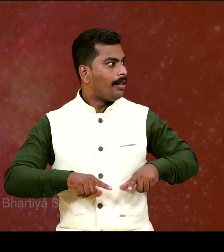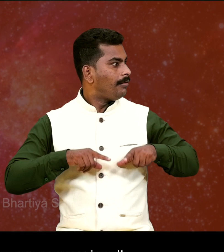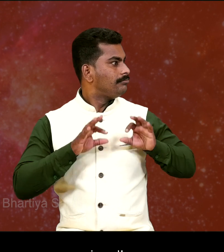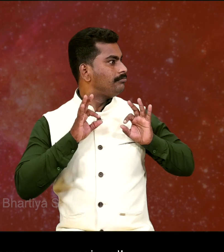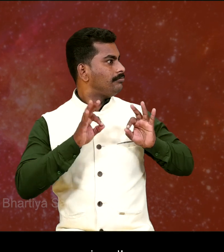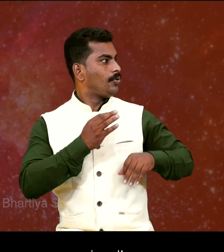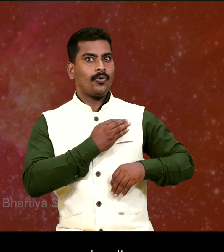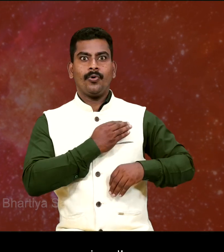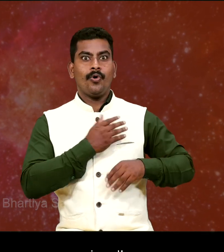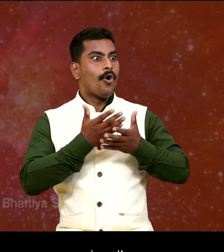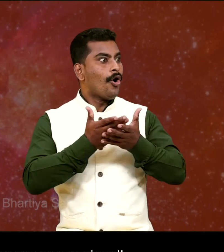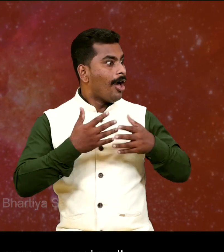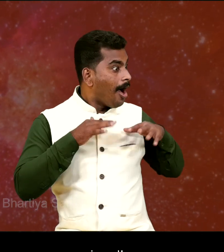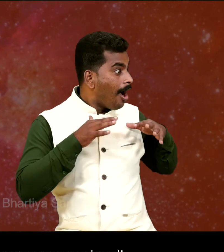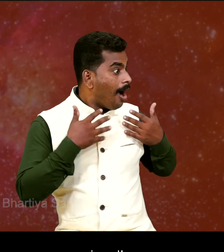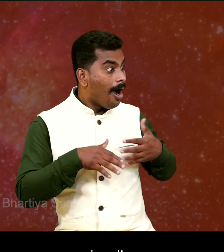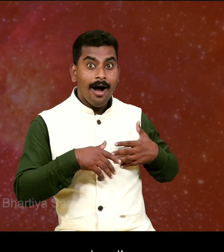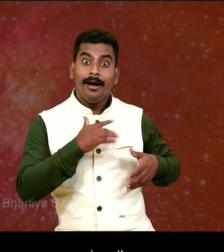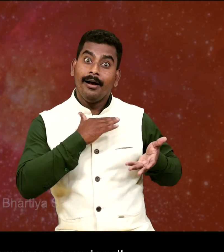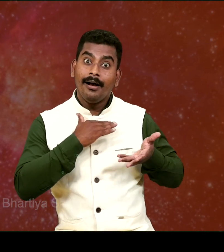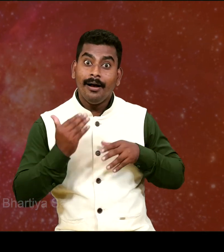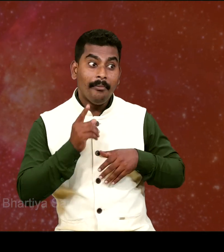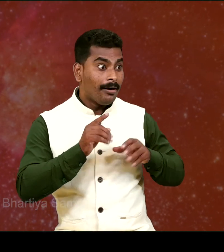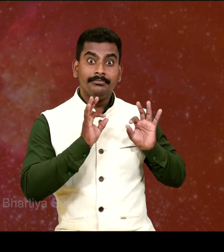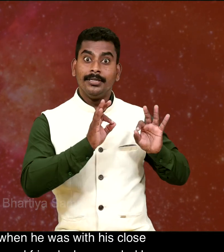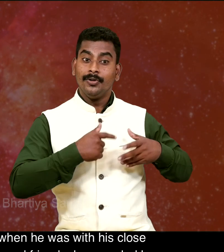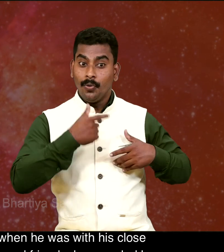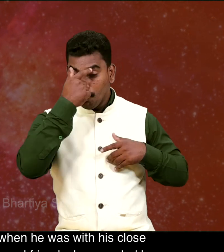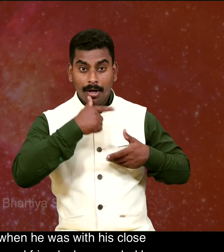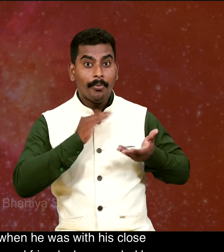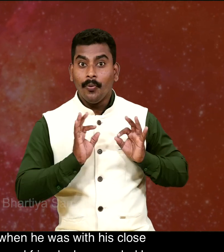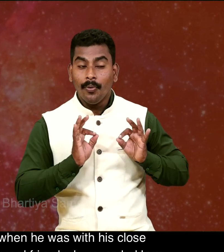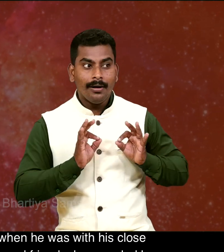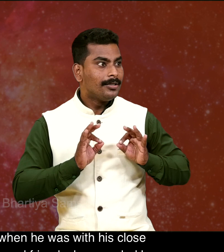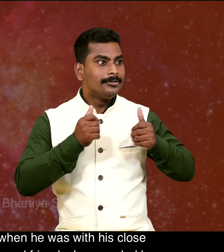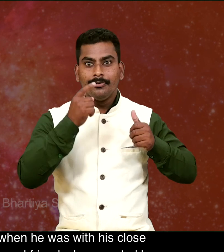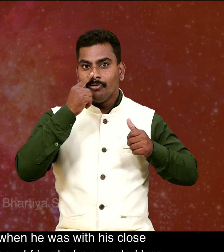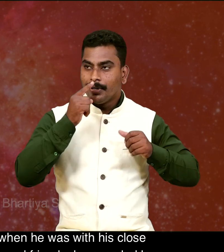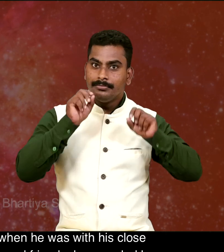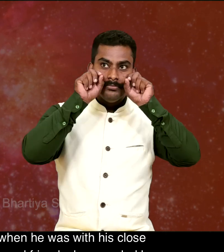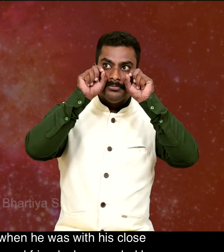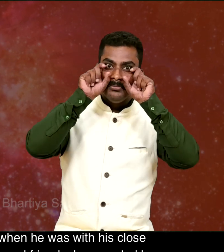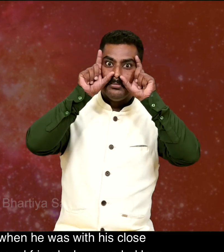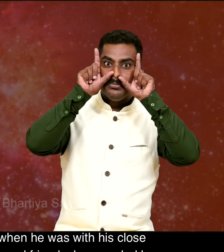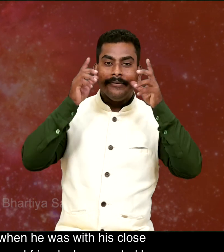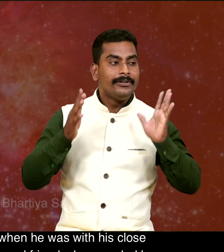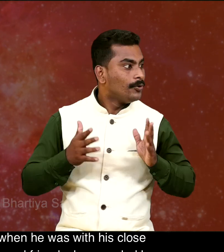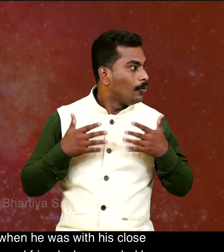Everyone was overjoyed. Later, when he was with his close confidants and